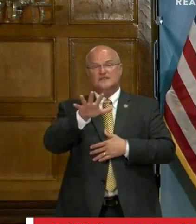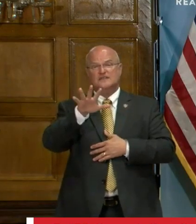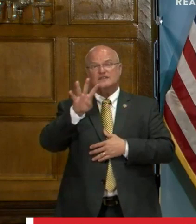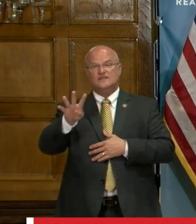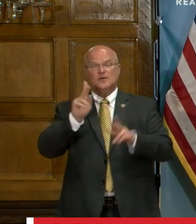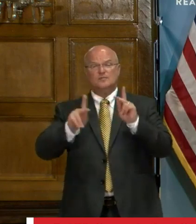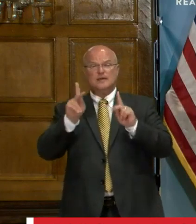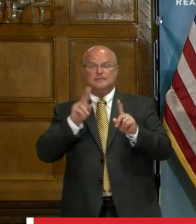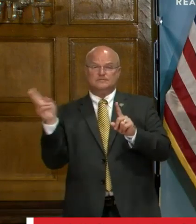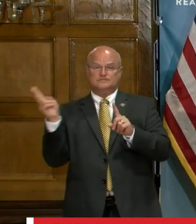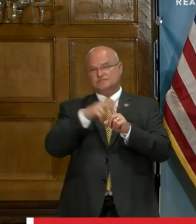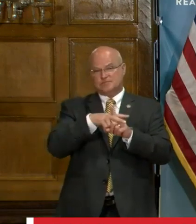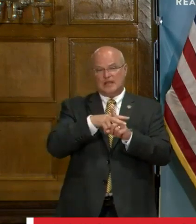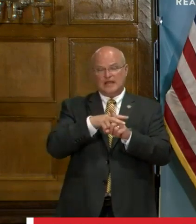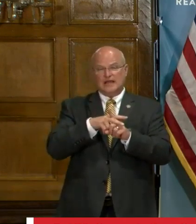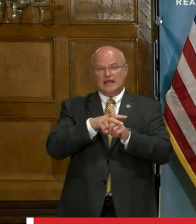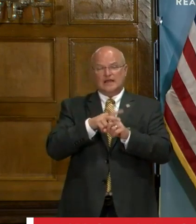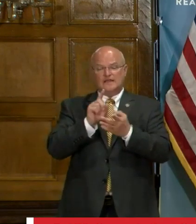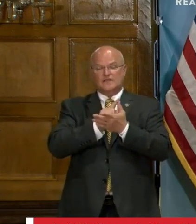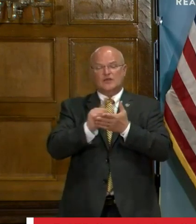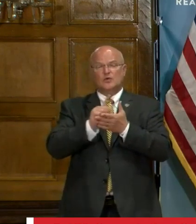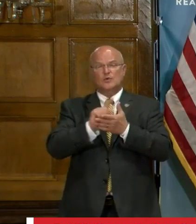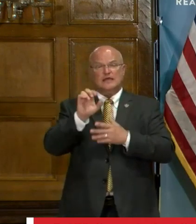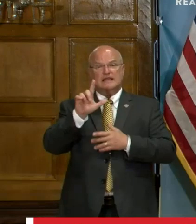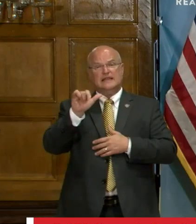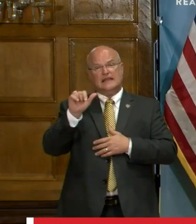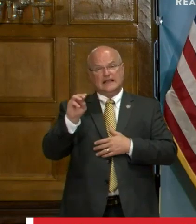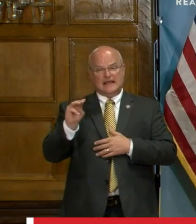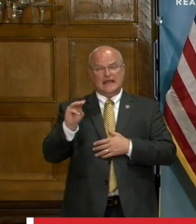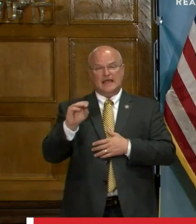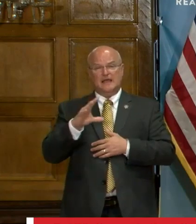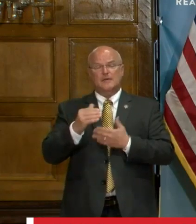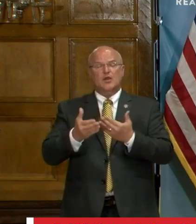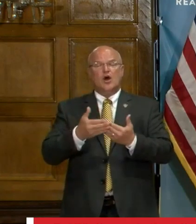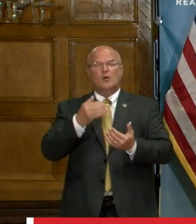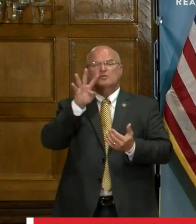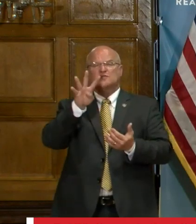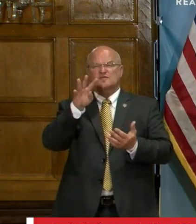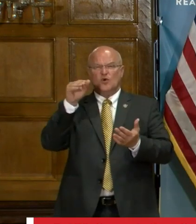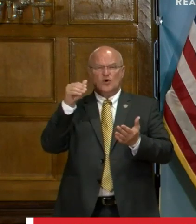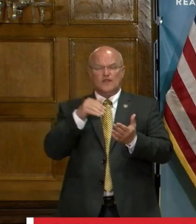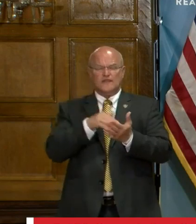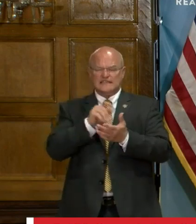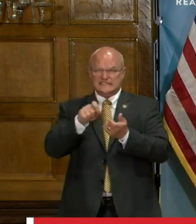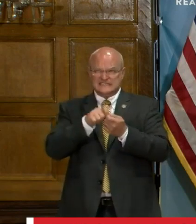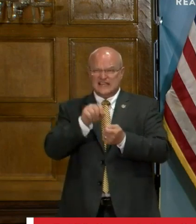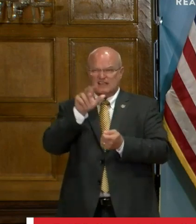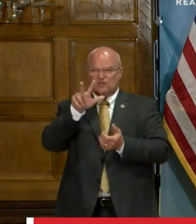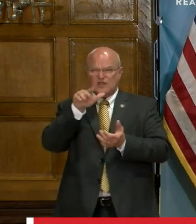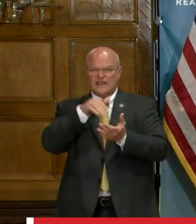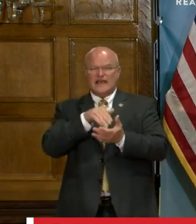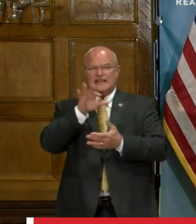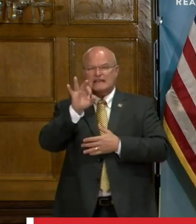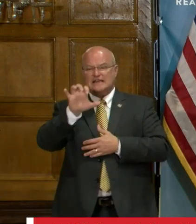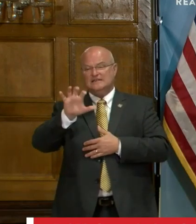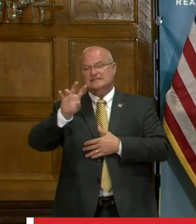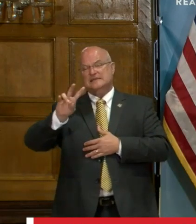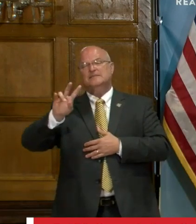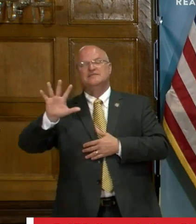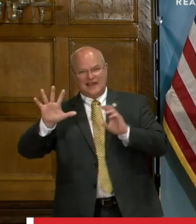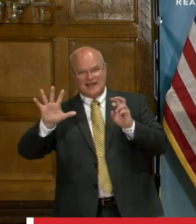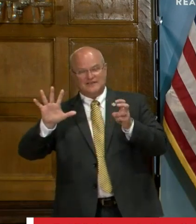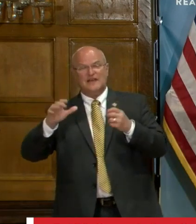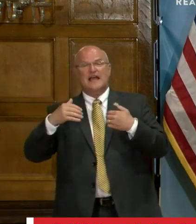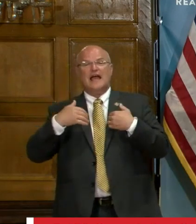5,854 claimants have entered their weekly claim, and almost 4,000, exactly